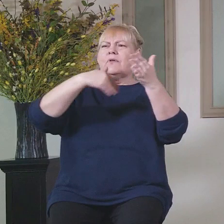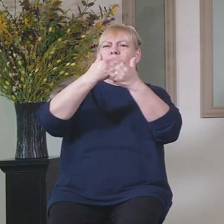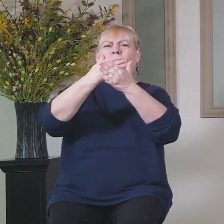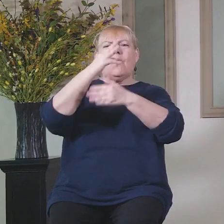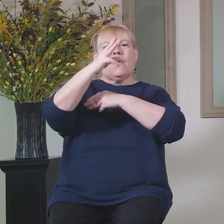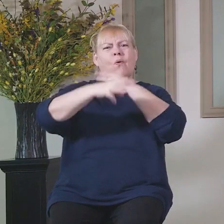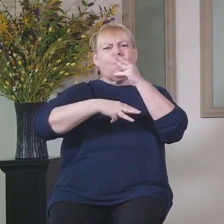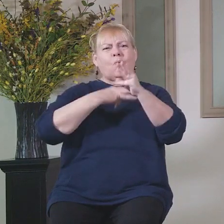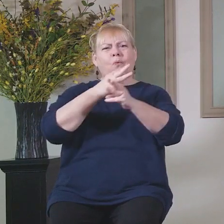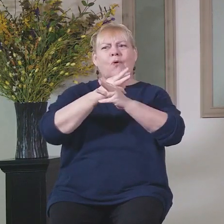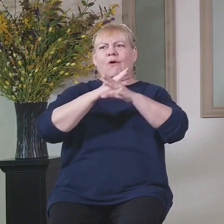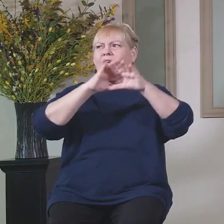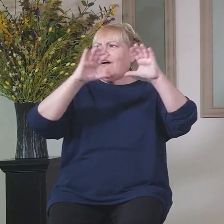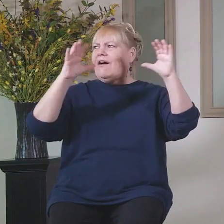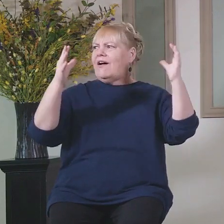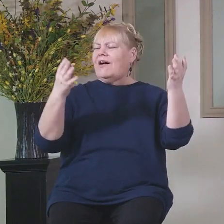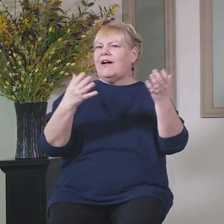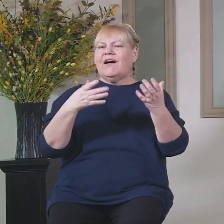world.